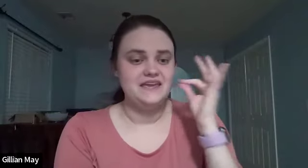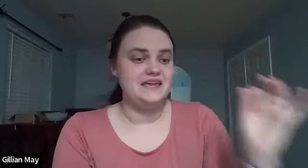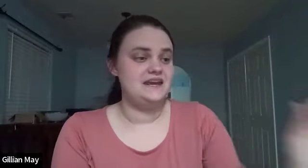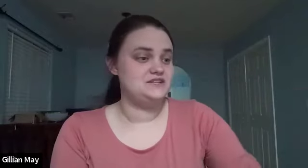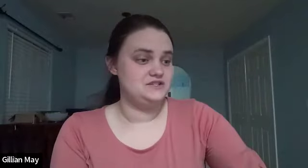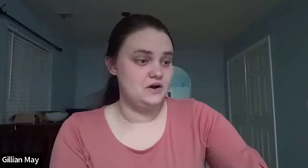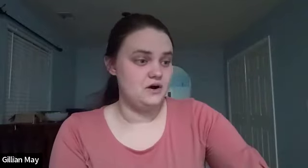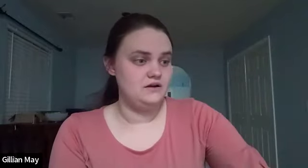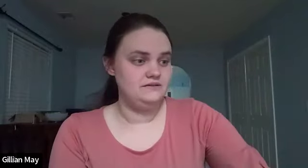Then dog.